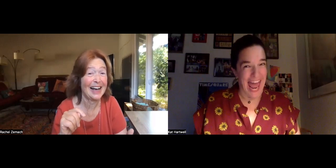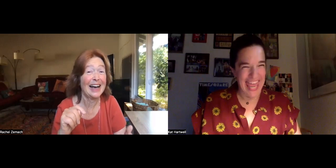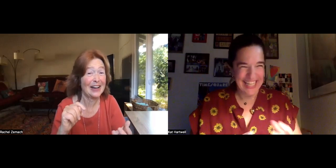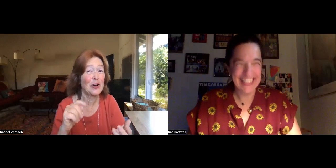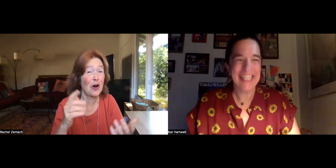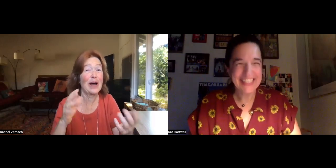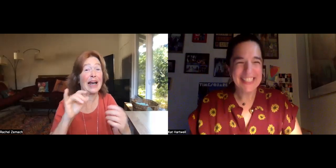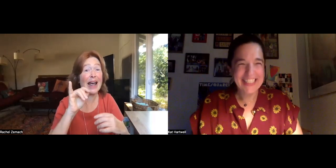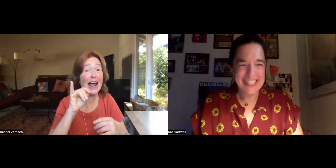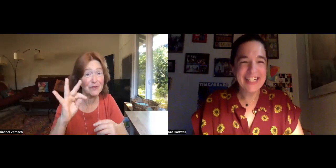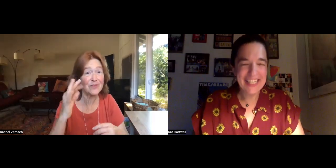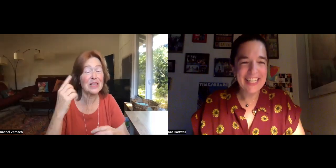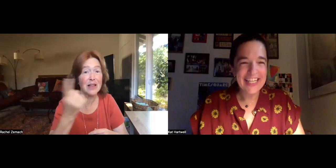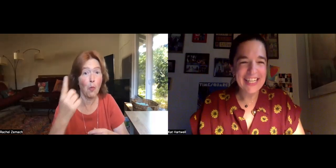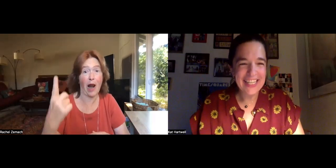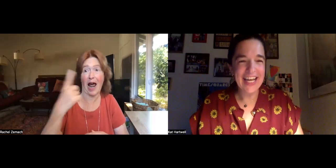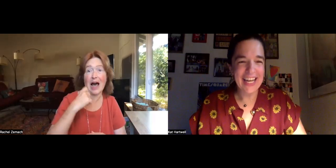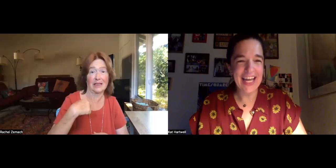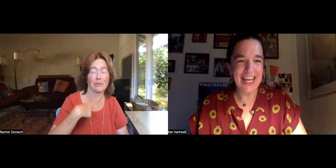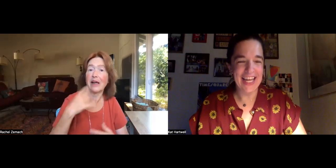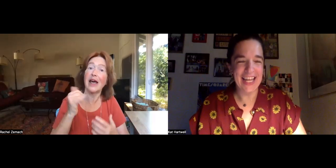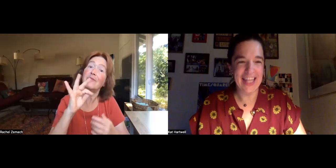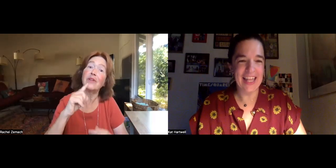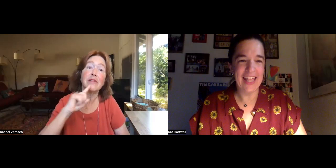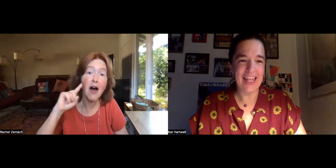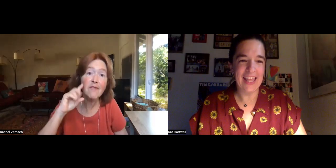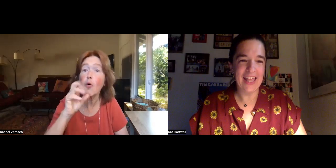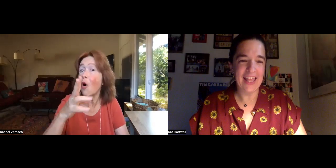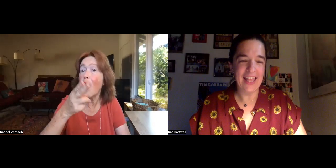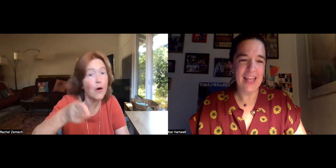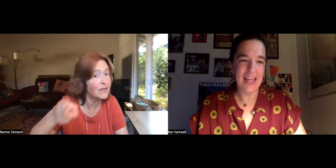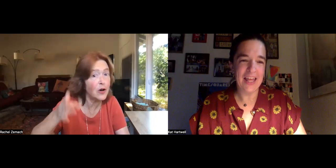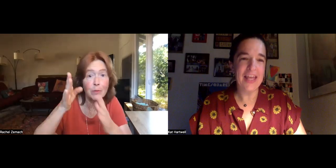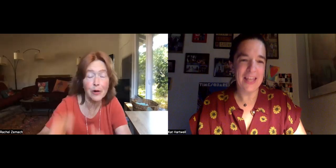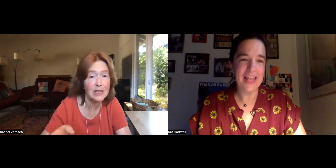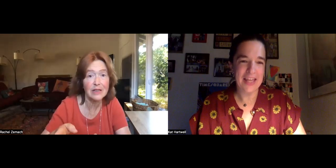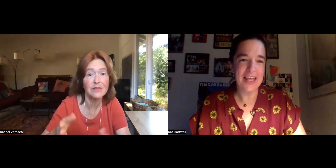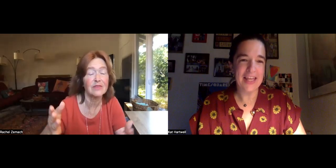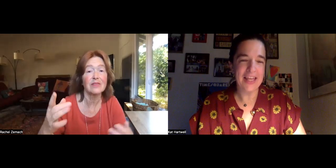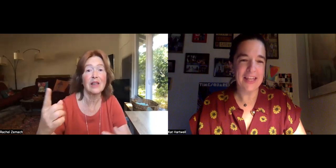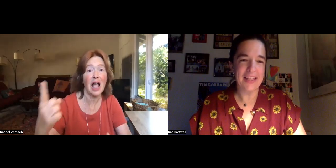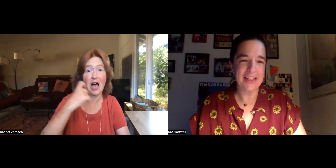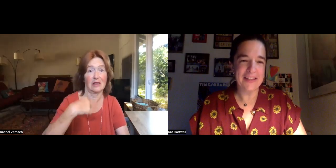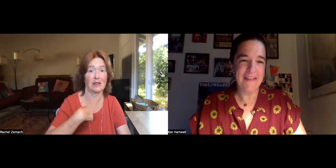Okay. No, if someone asks me if a deaf or hard of hearing person,